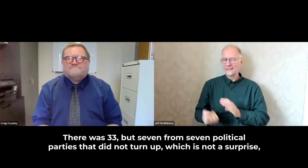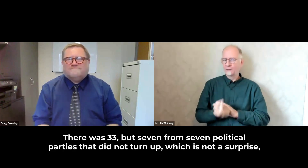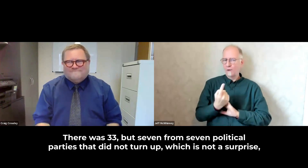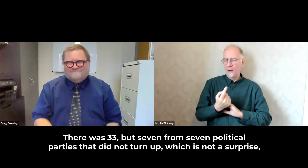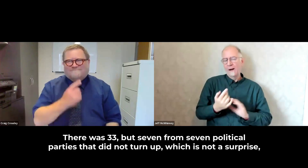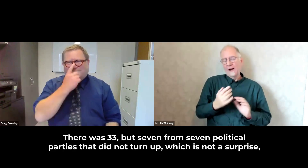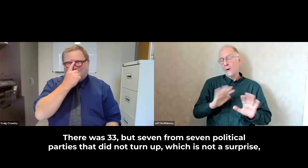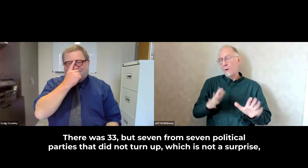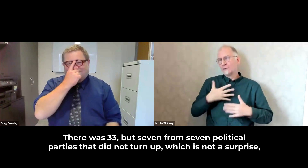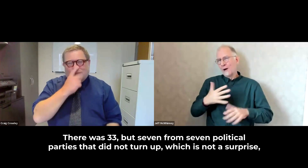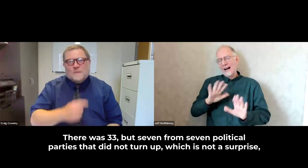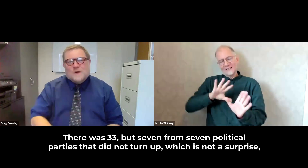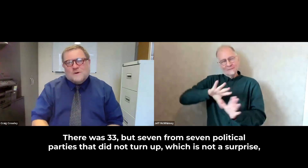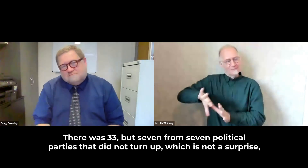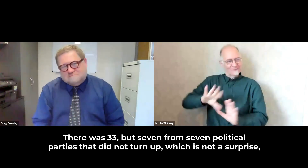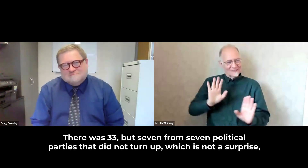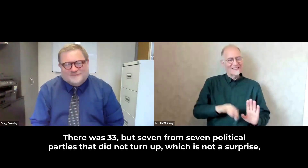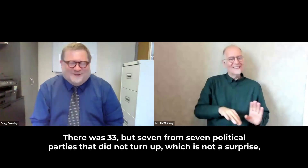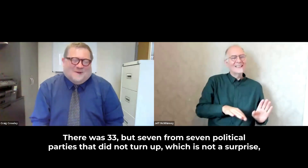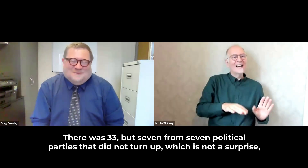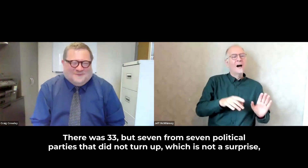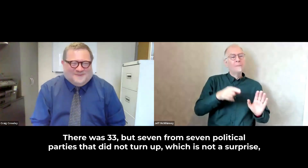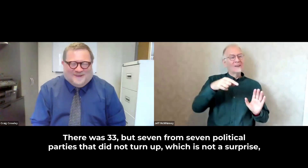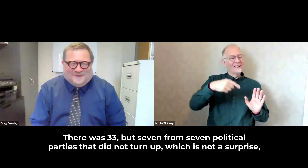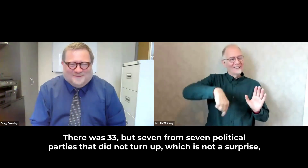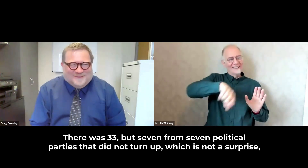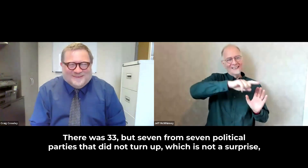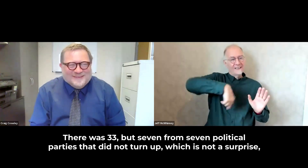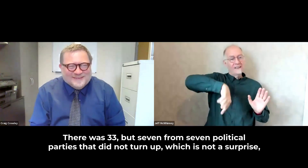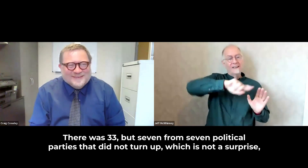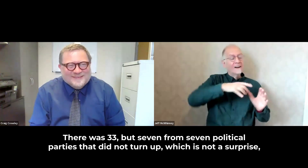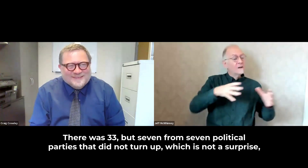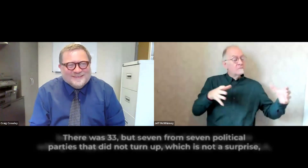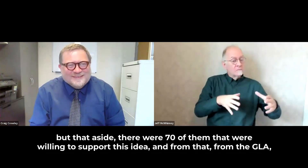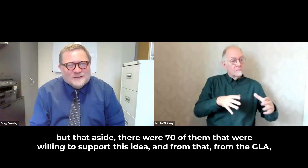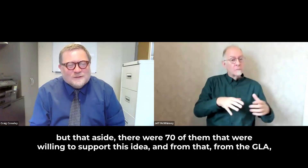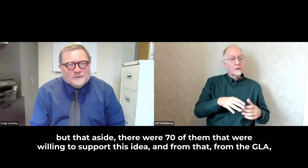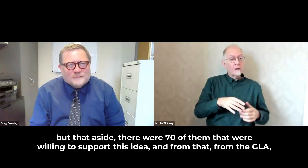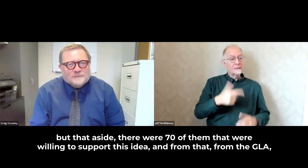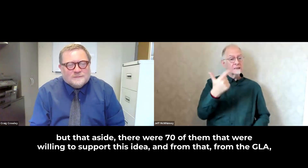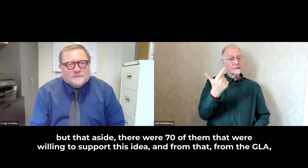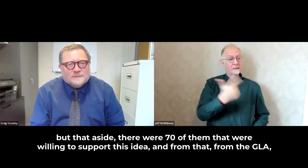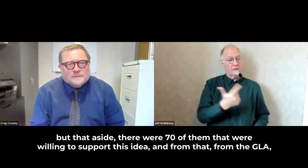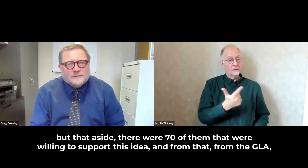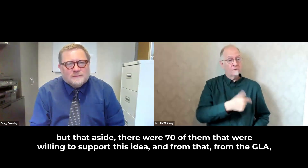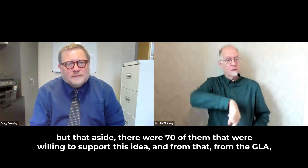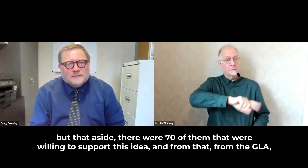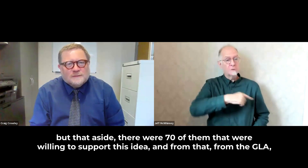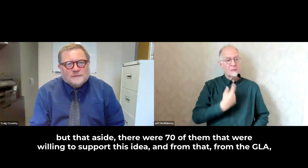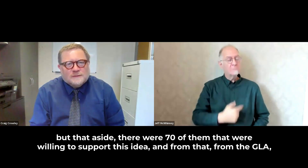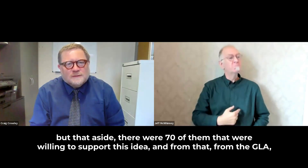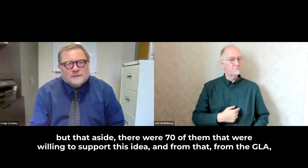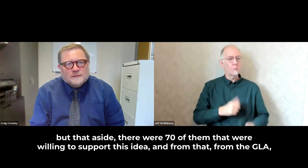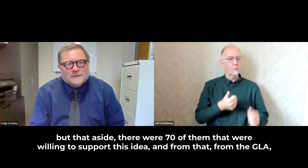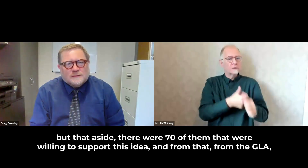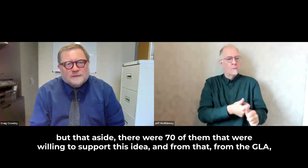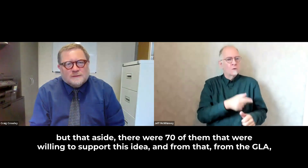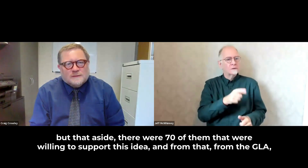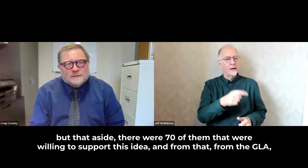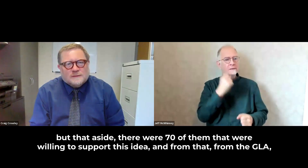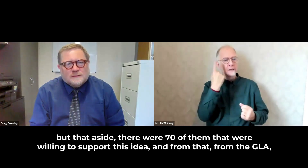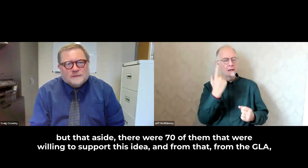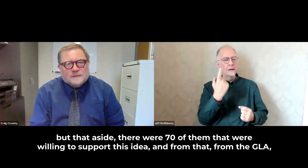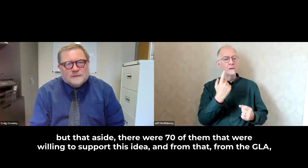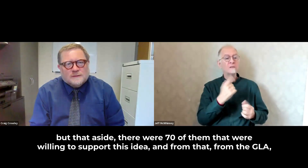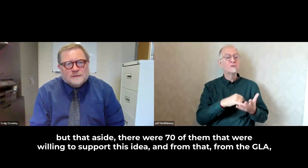but from seven political parties that did not turn up, which is not a surprise. But that aside, there were